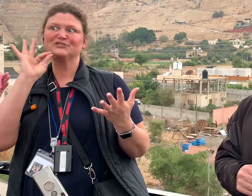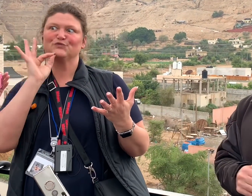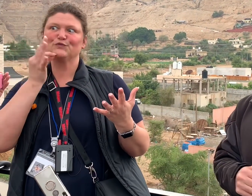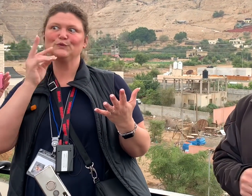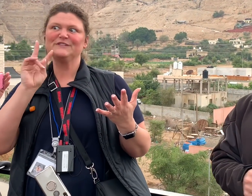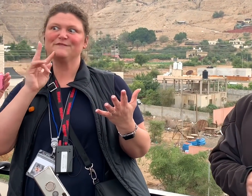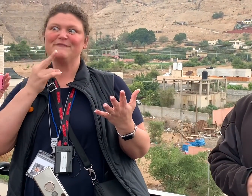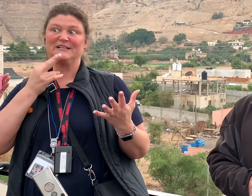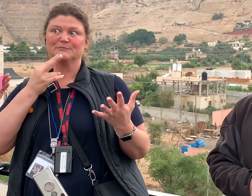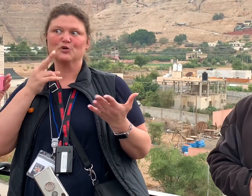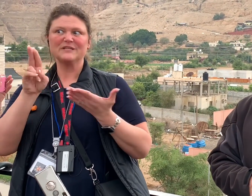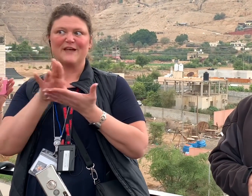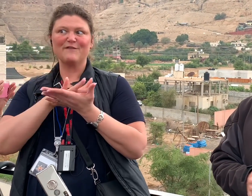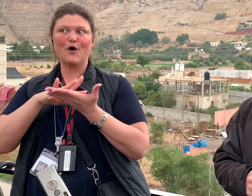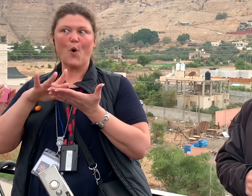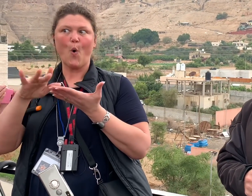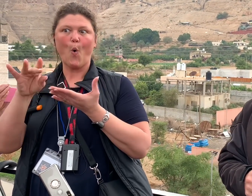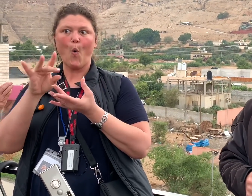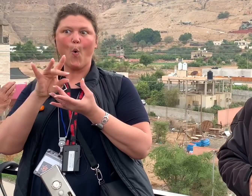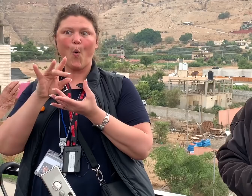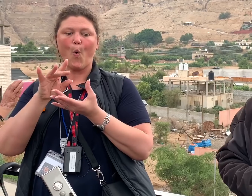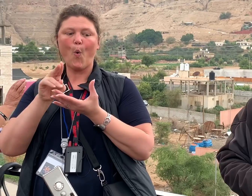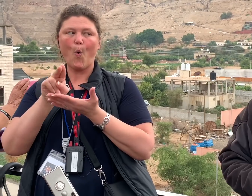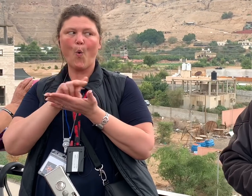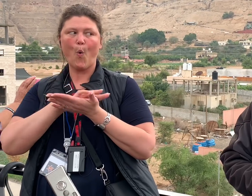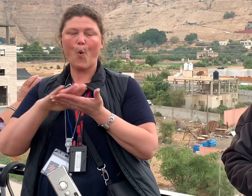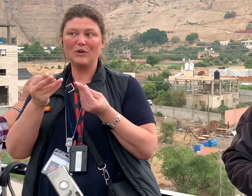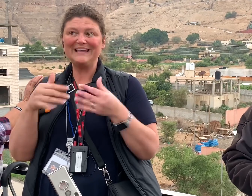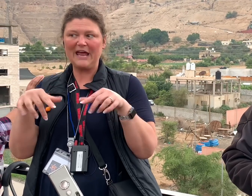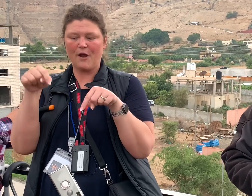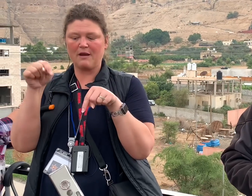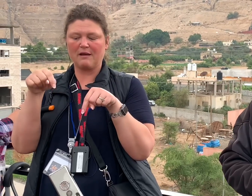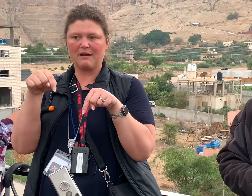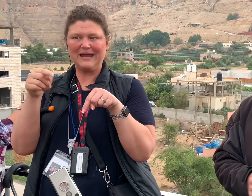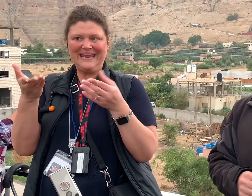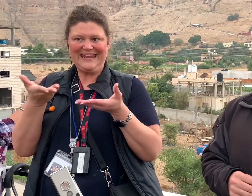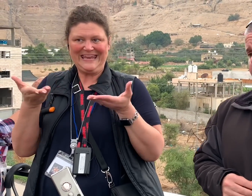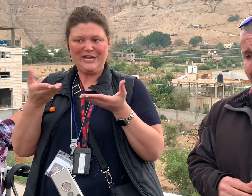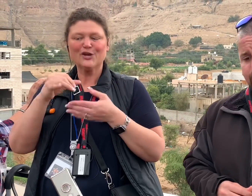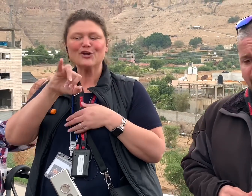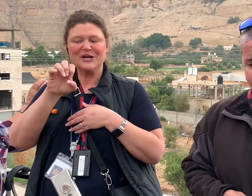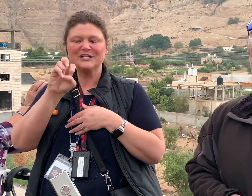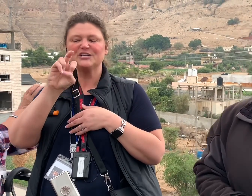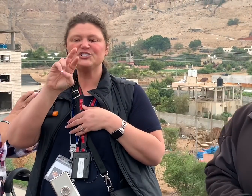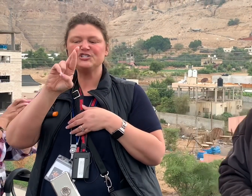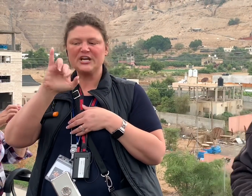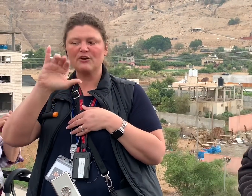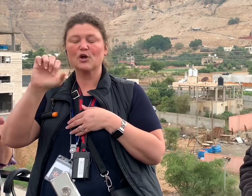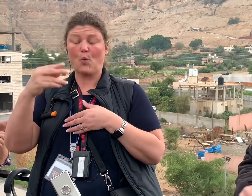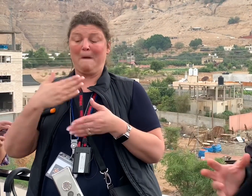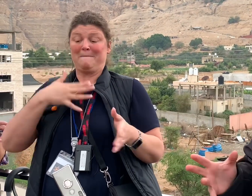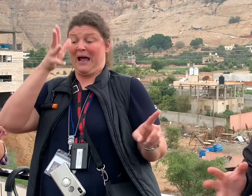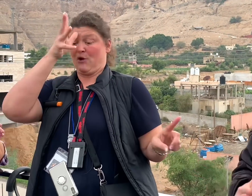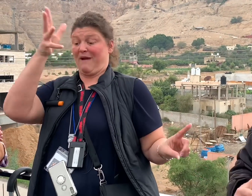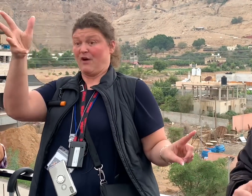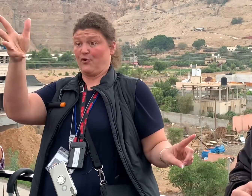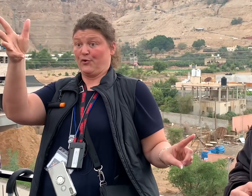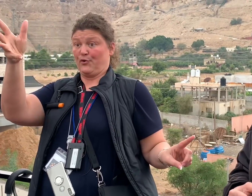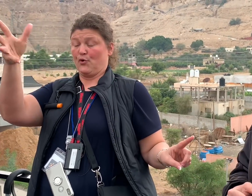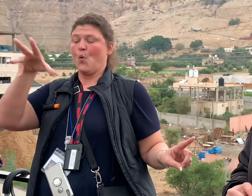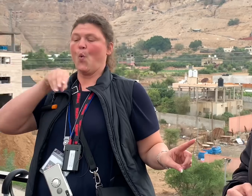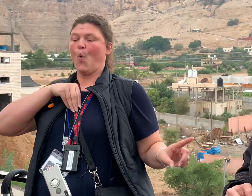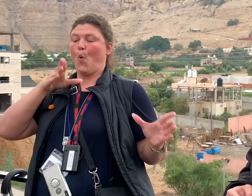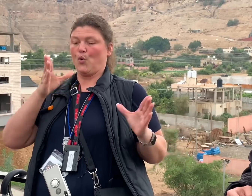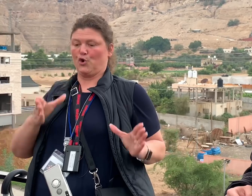vegetables in the Holy Land come from Jericho. And I can tell you that my grandfather was the